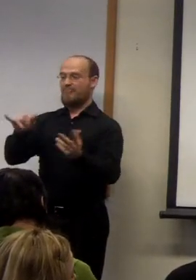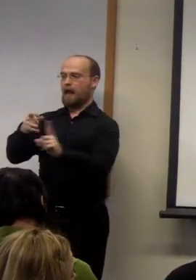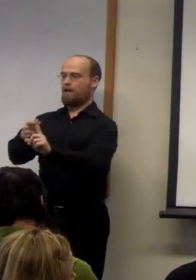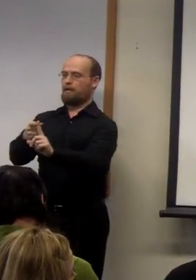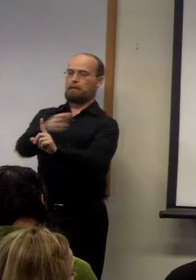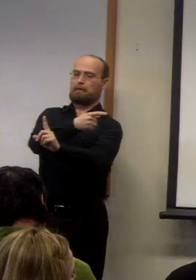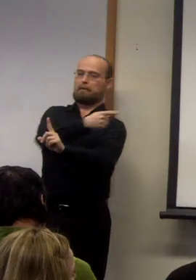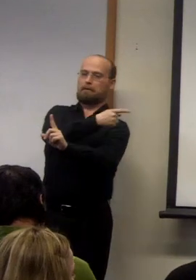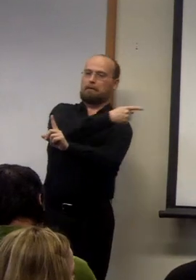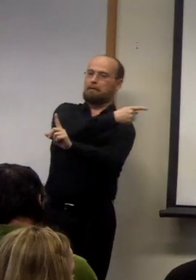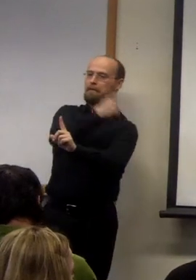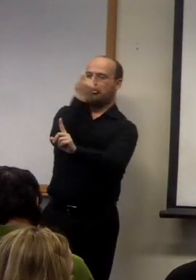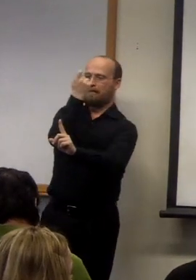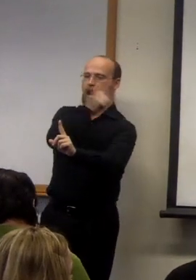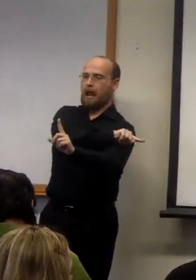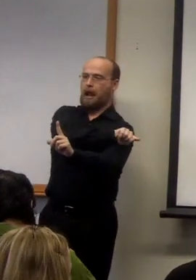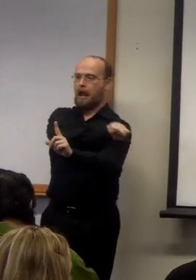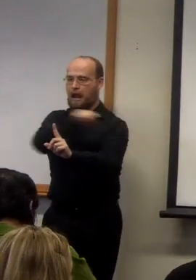tangent.